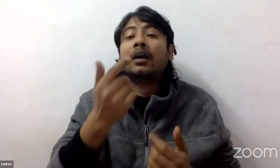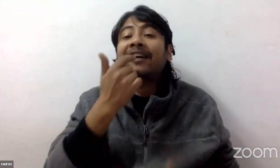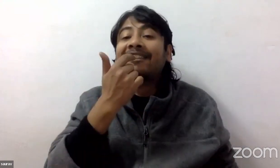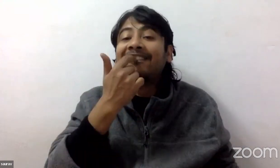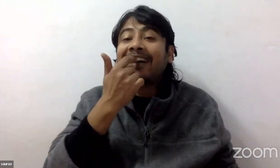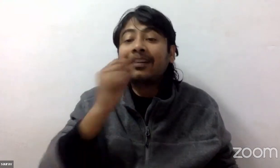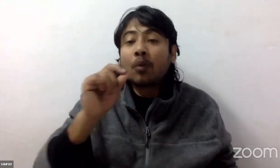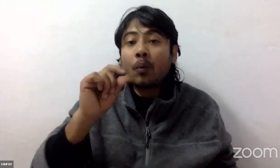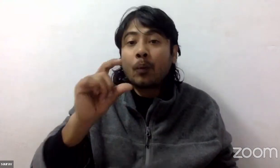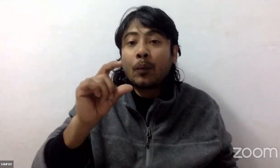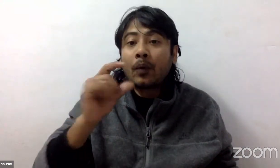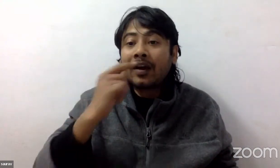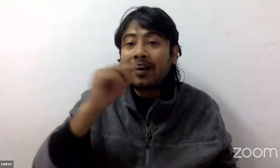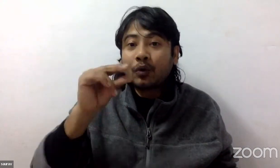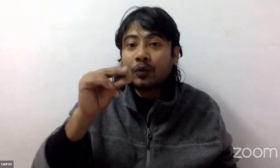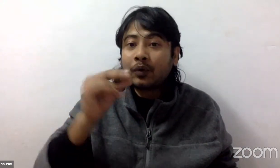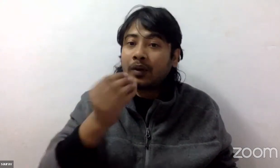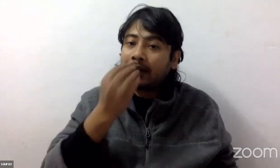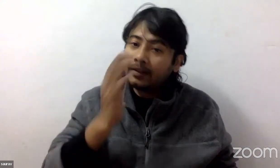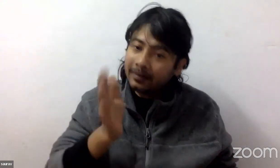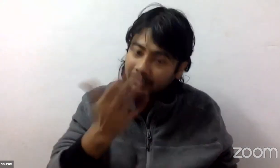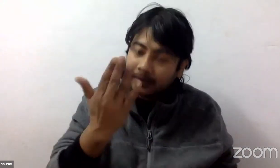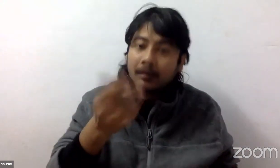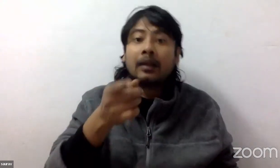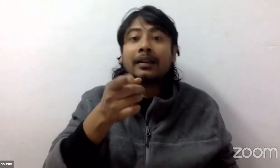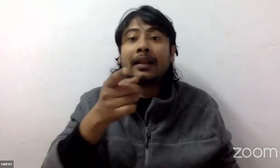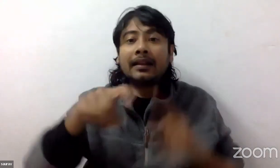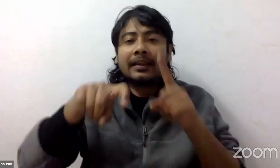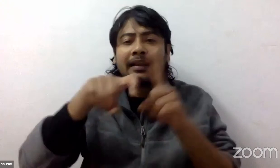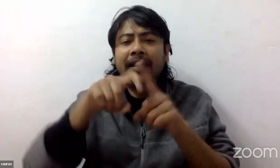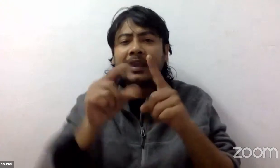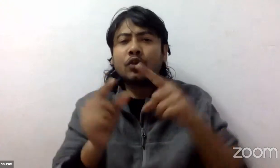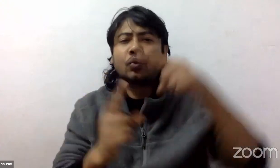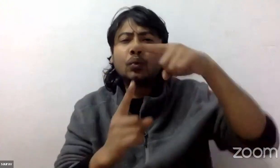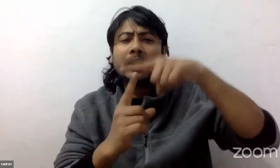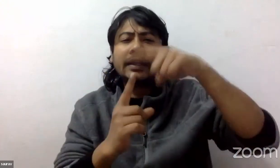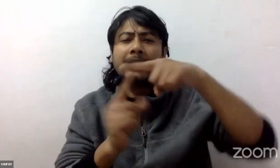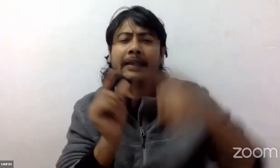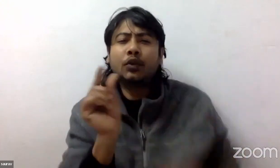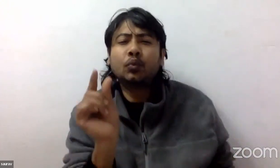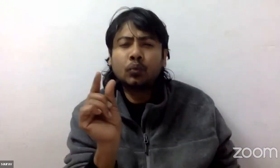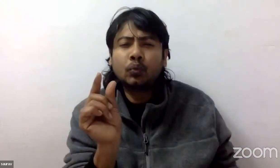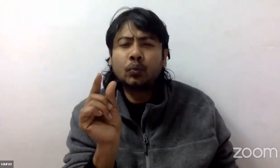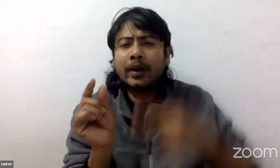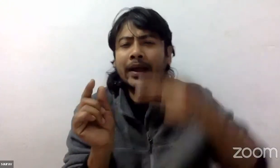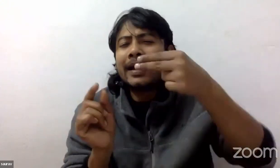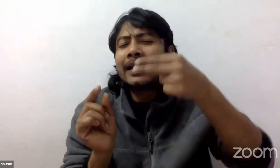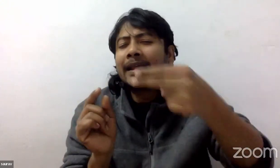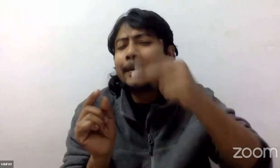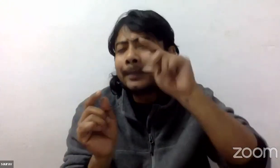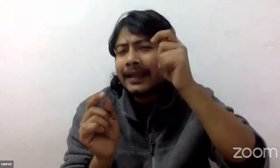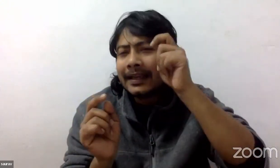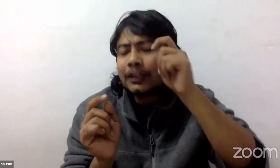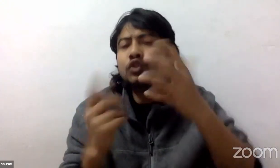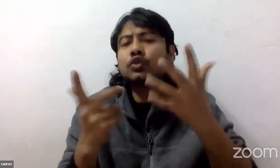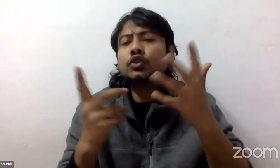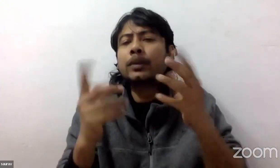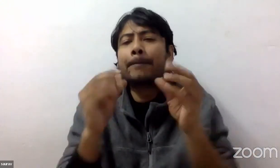We can have kuttu. Kuttu is also known as buckwheat.